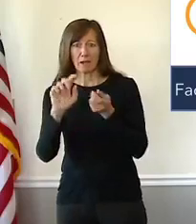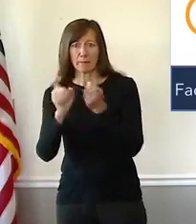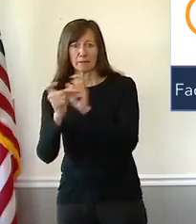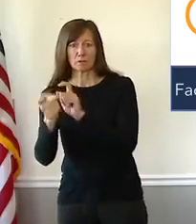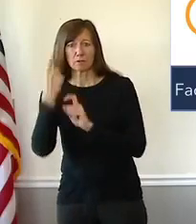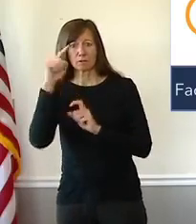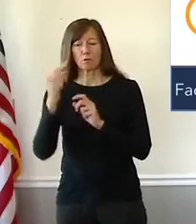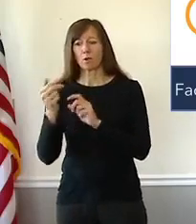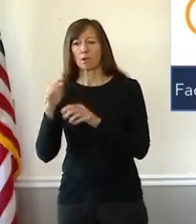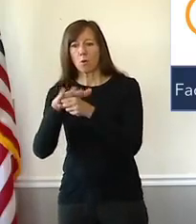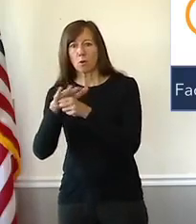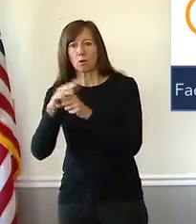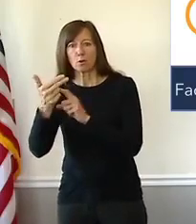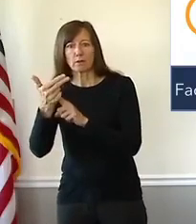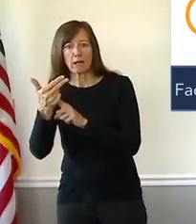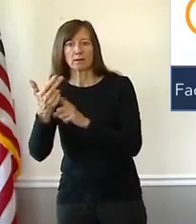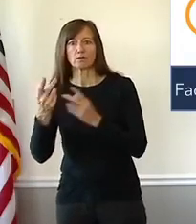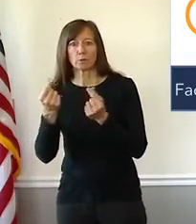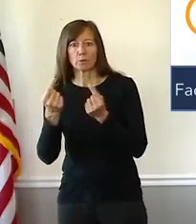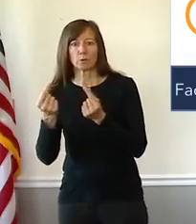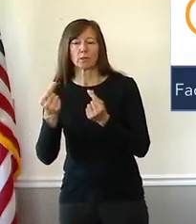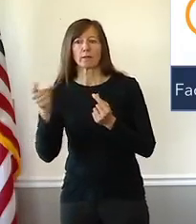very active Department of